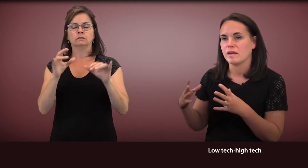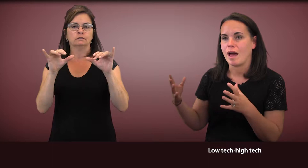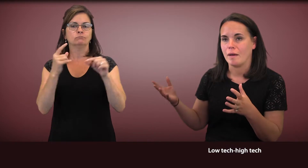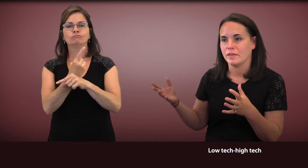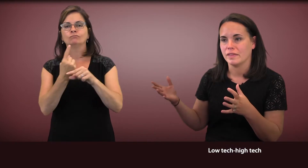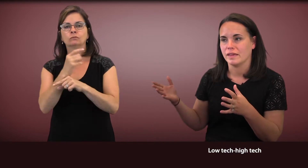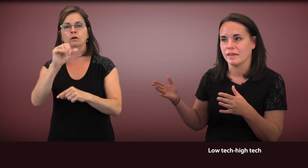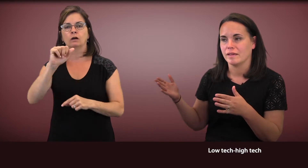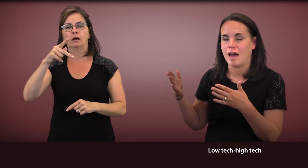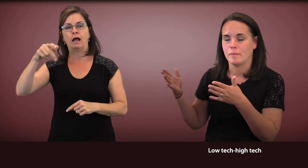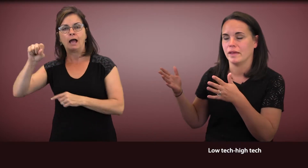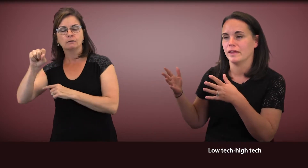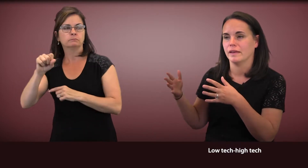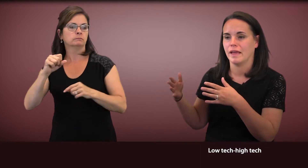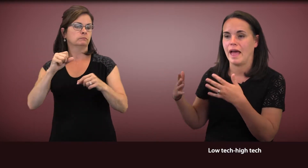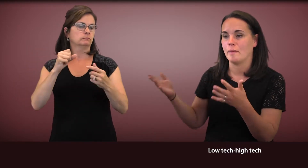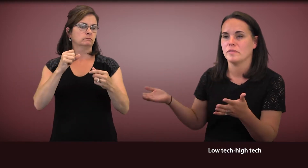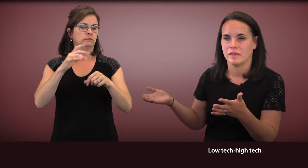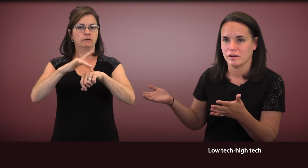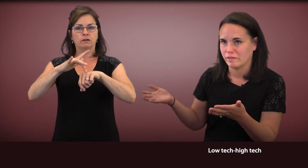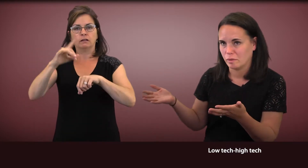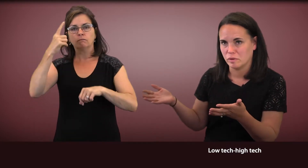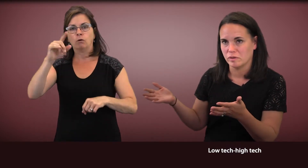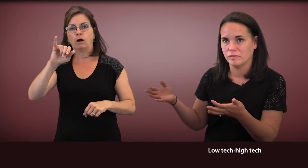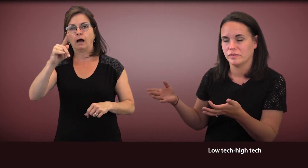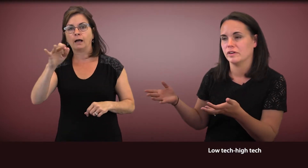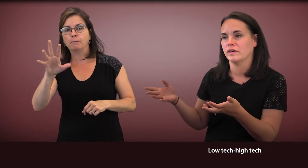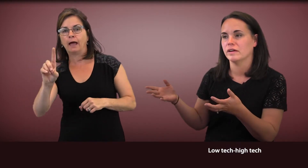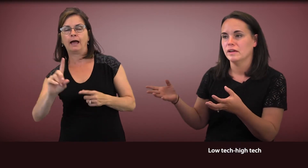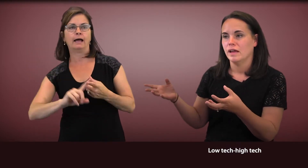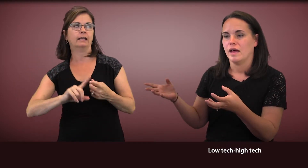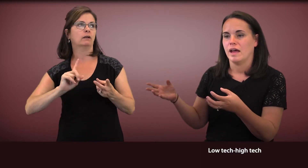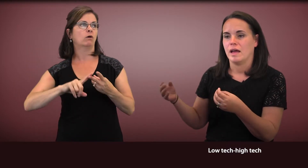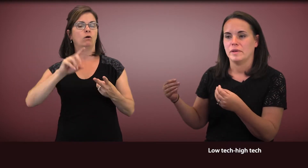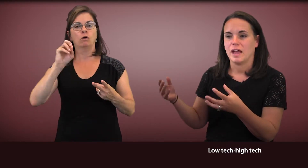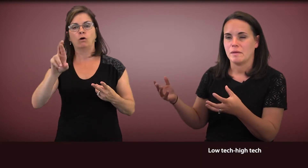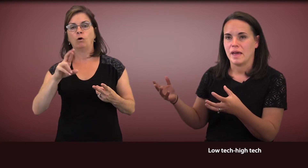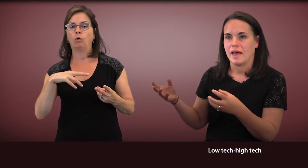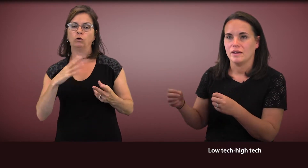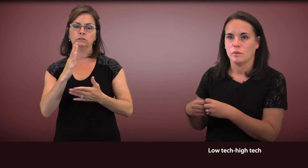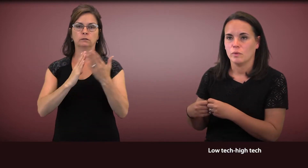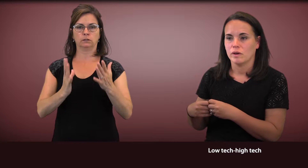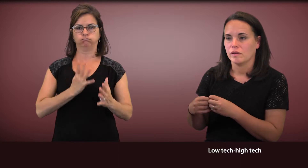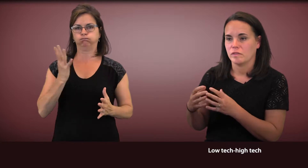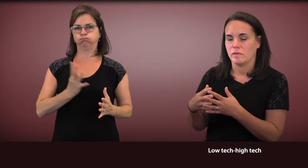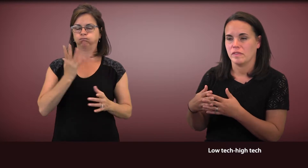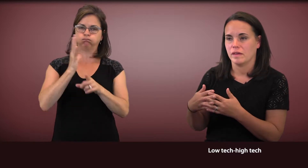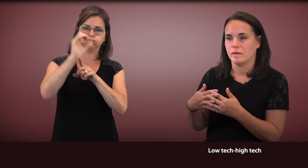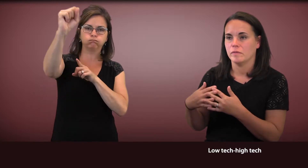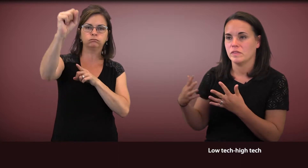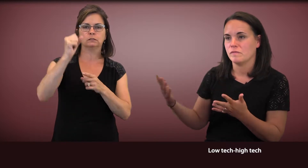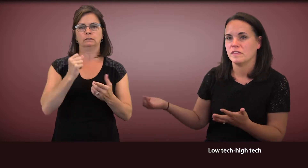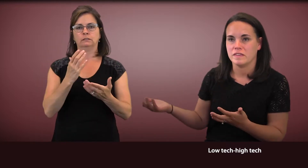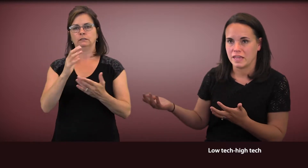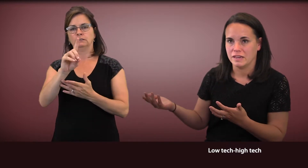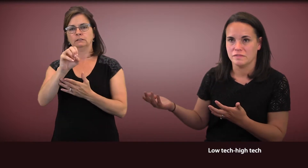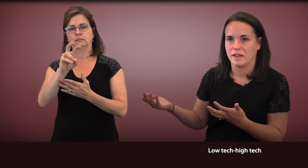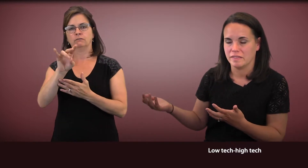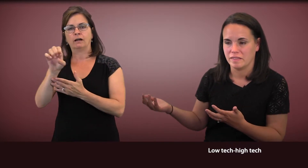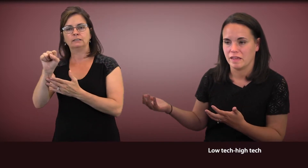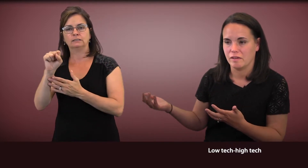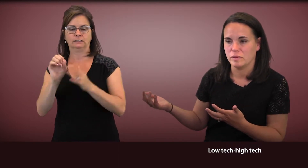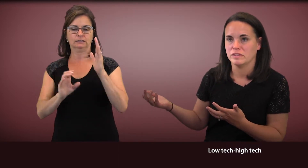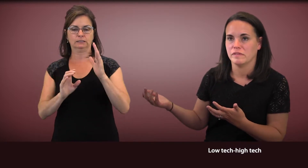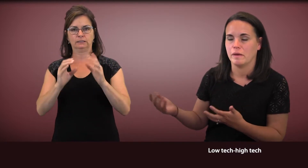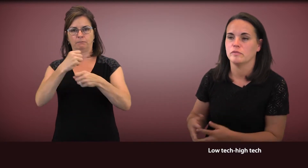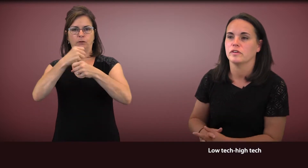some of the common apps that are available for an iPad, or some of the sophisticated